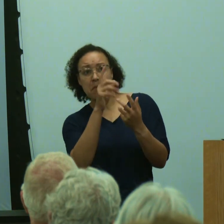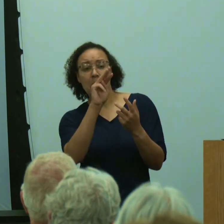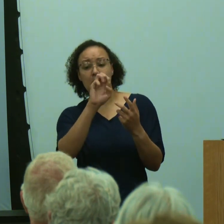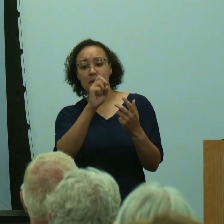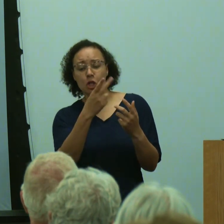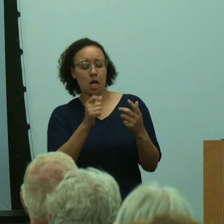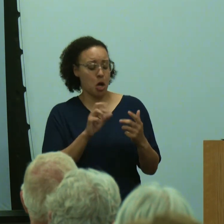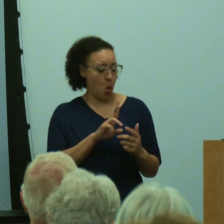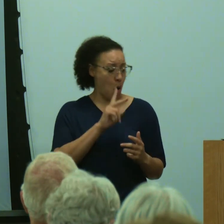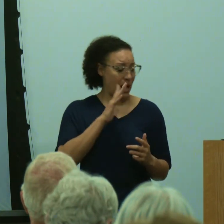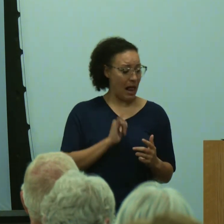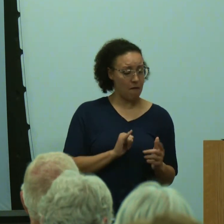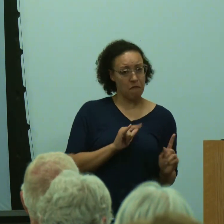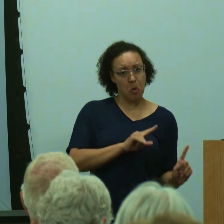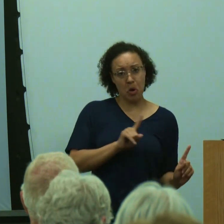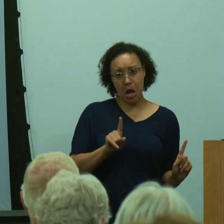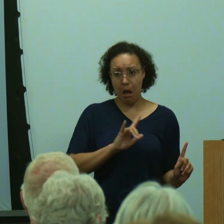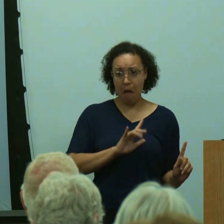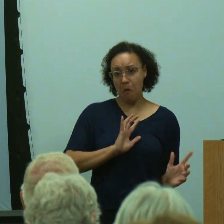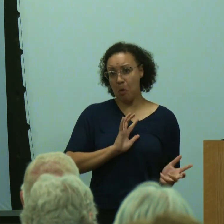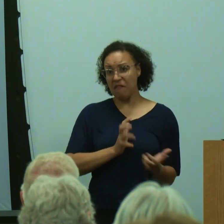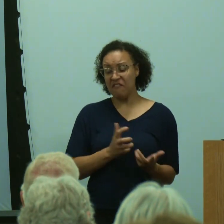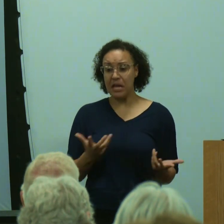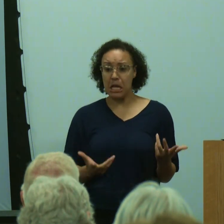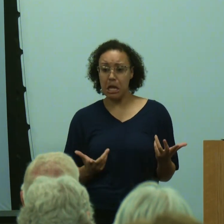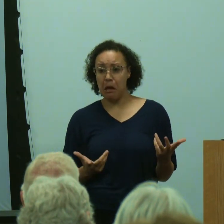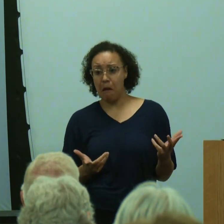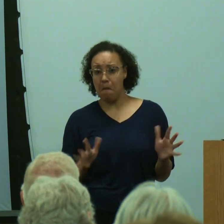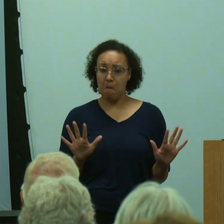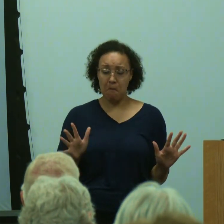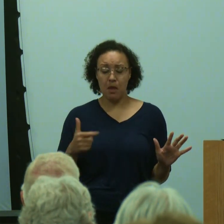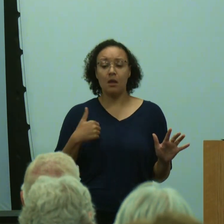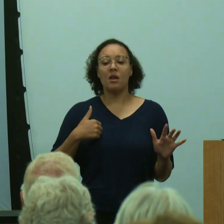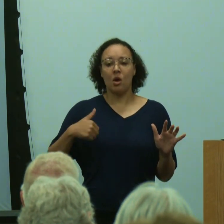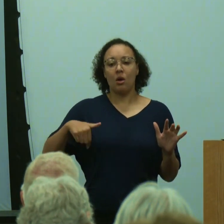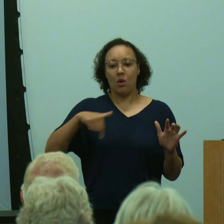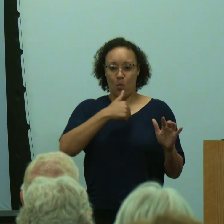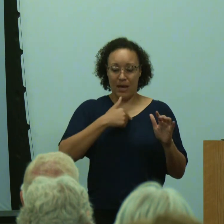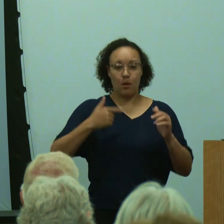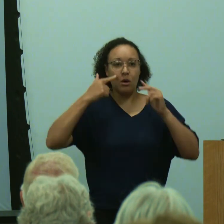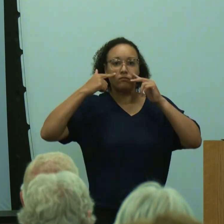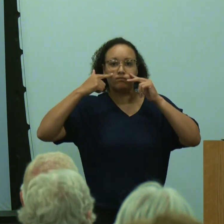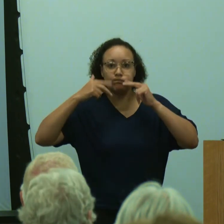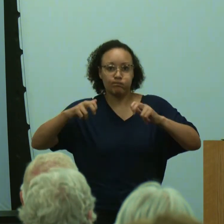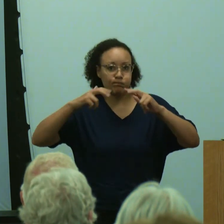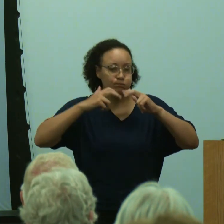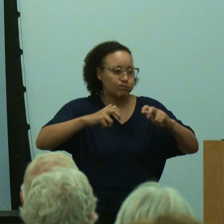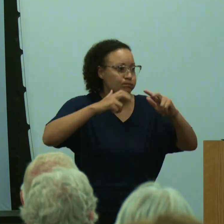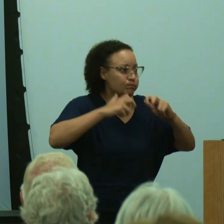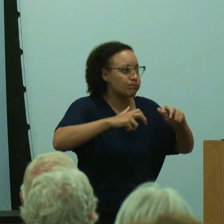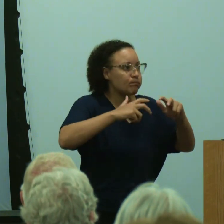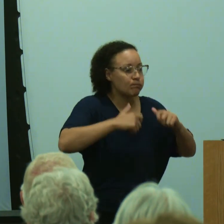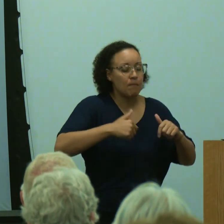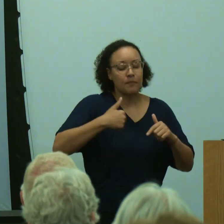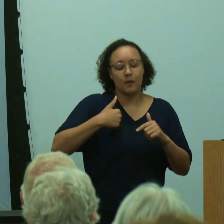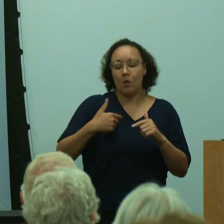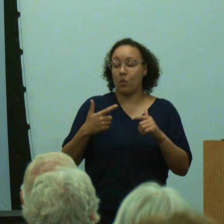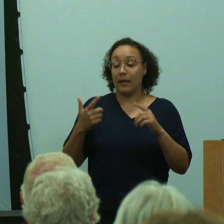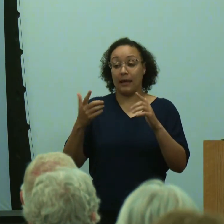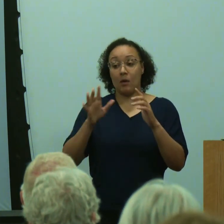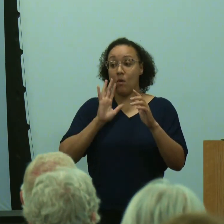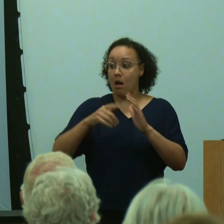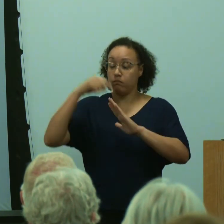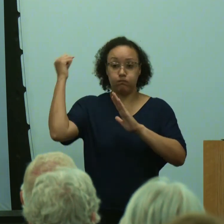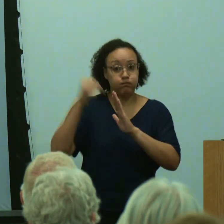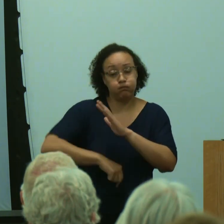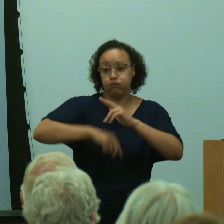Ohioans would prefer? So we do things in a very methodical way. We study them to exhaustion, but